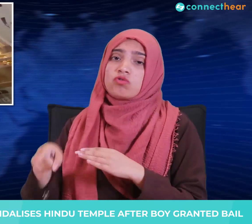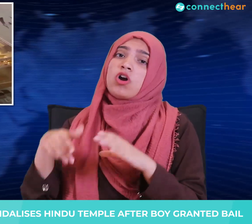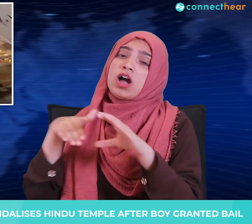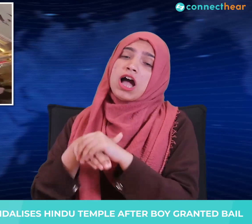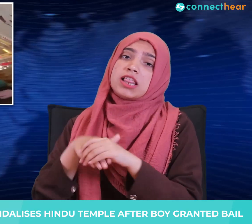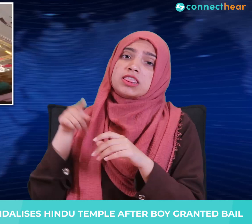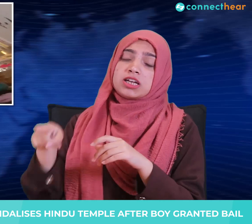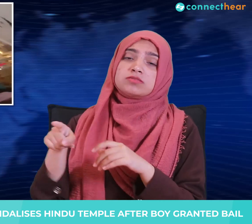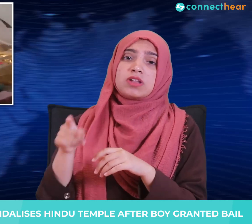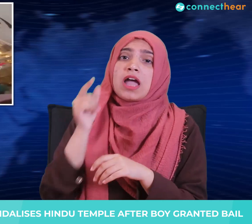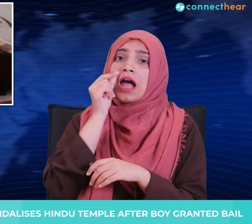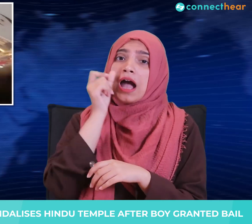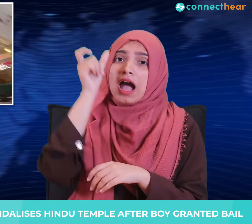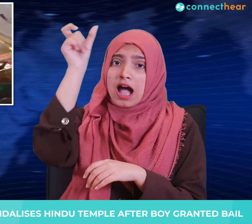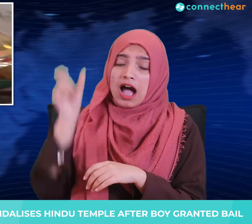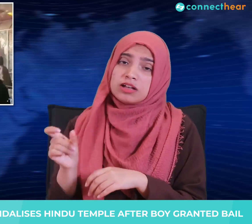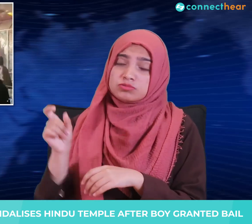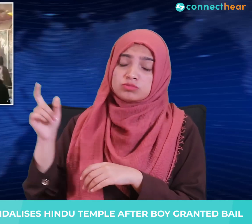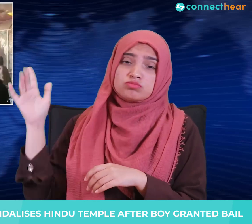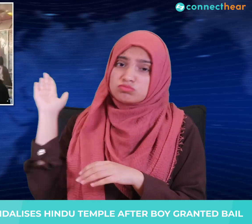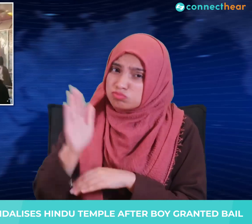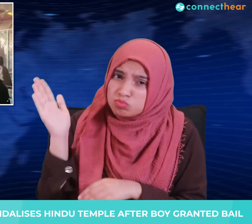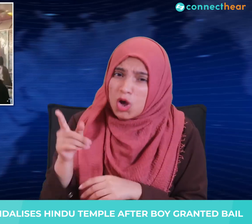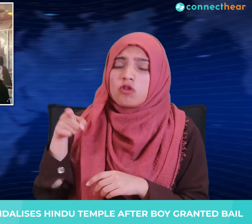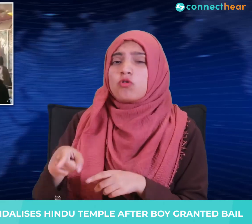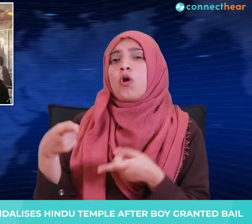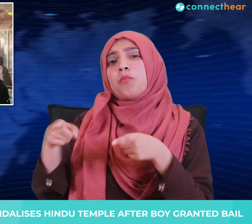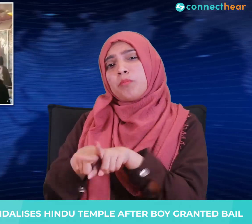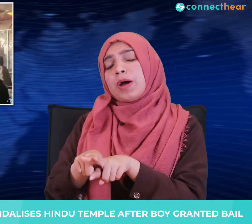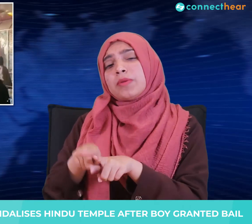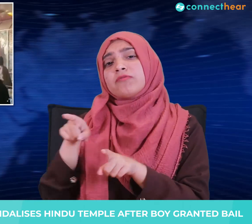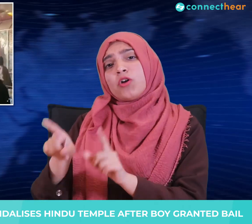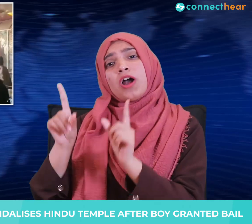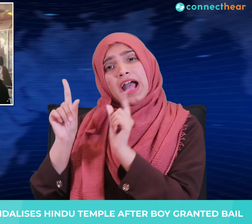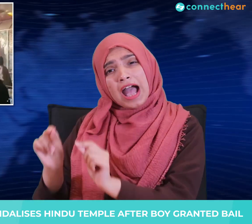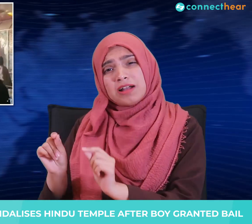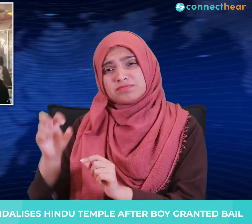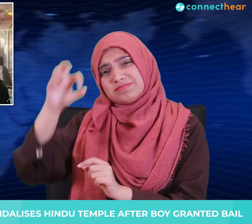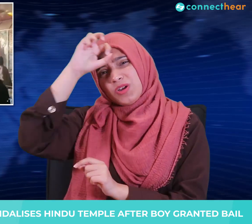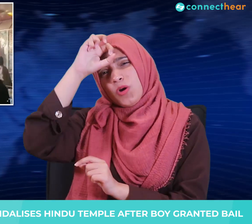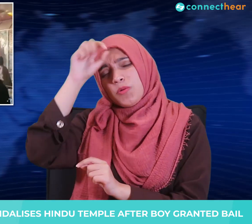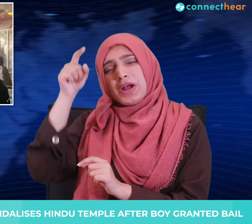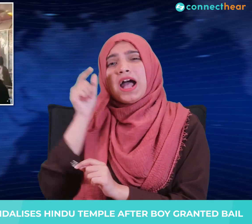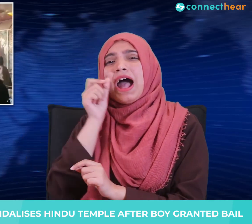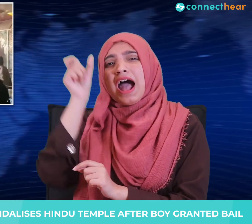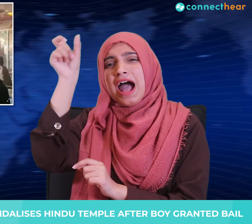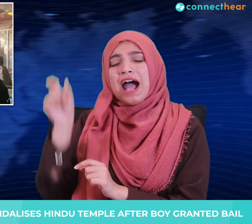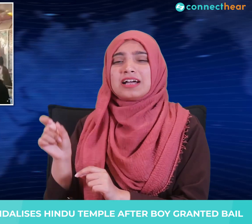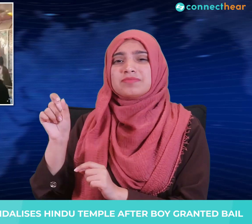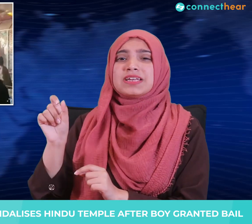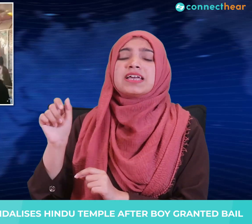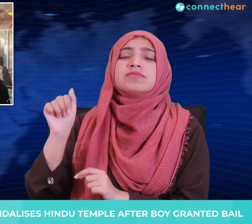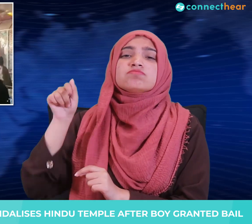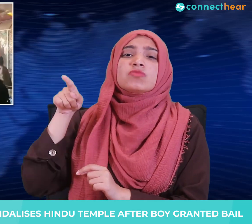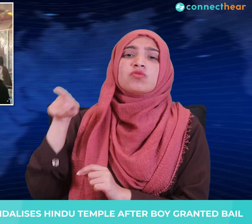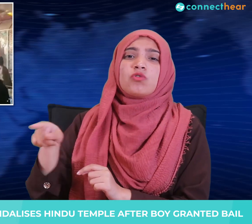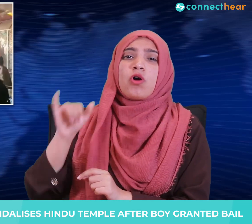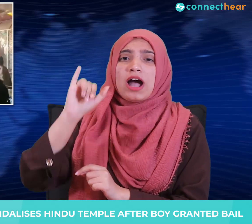On July 24th, local cleric Hafiz Muhammad Ibrahim berated the 8-year-old boy and reportedly,